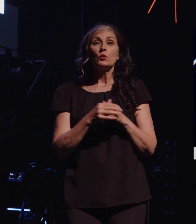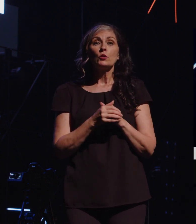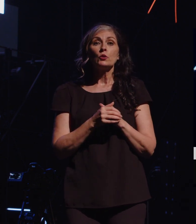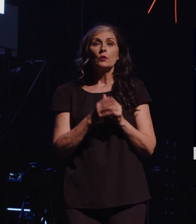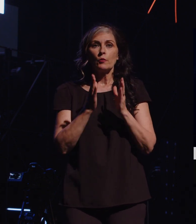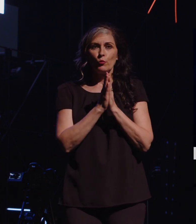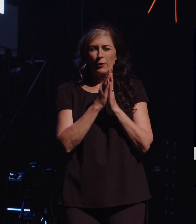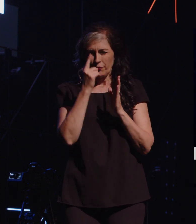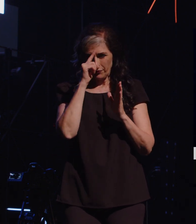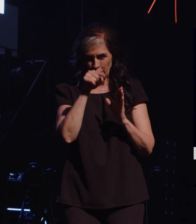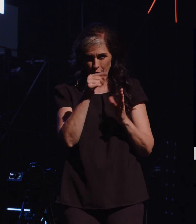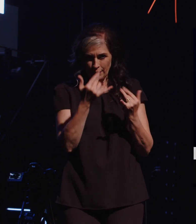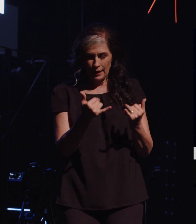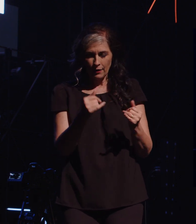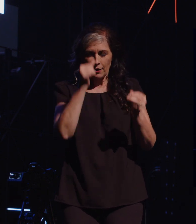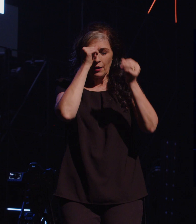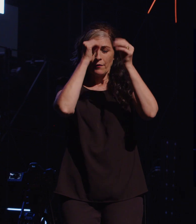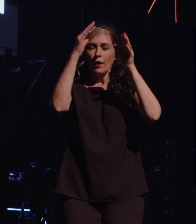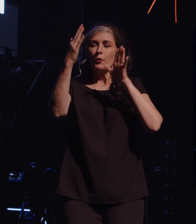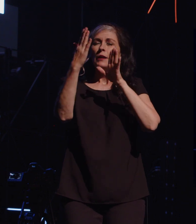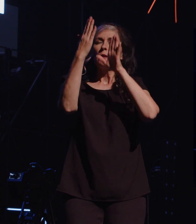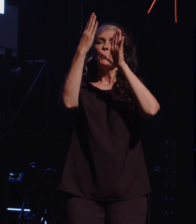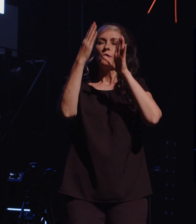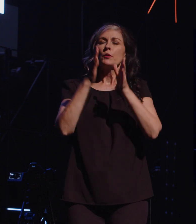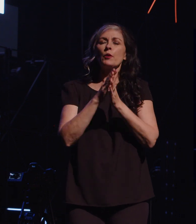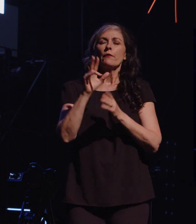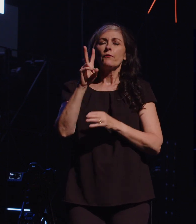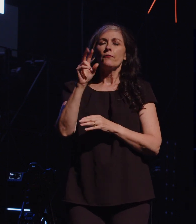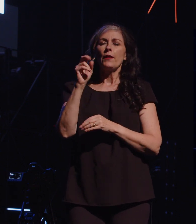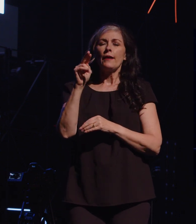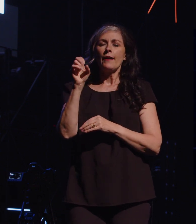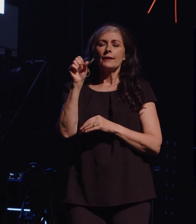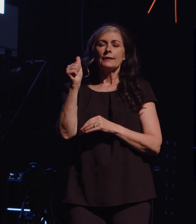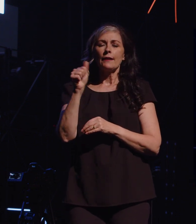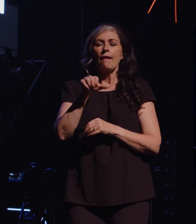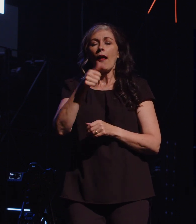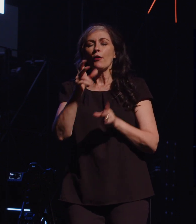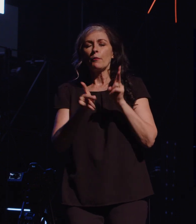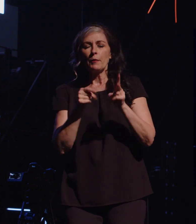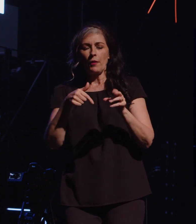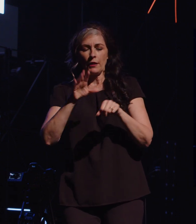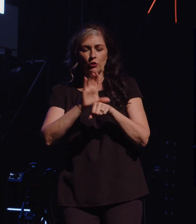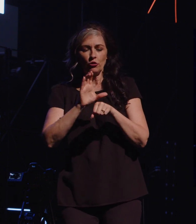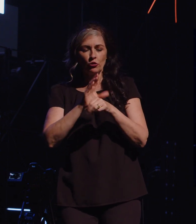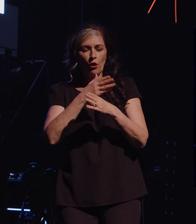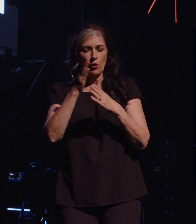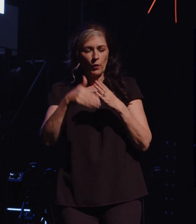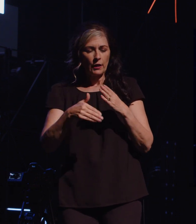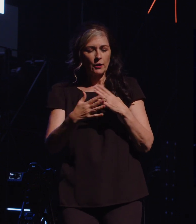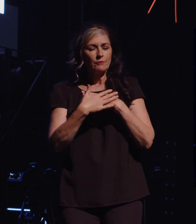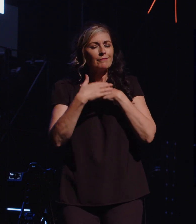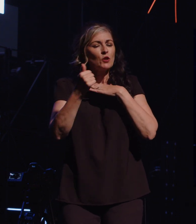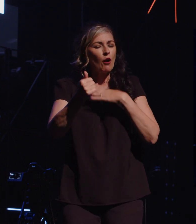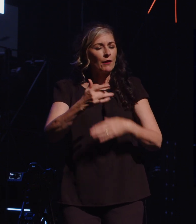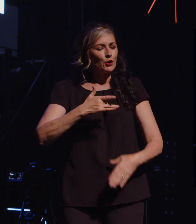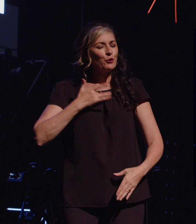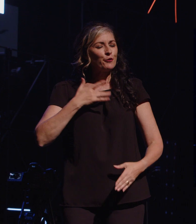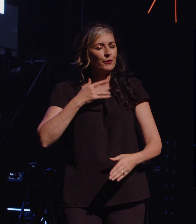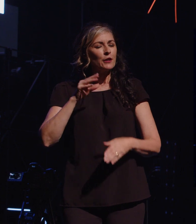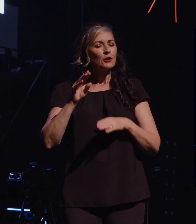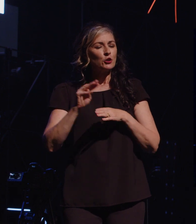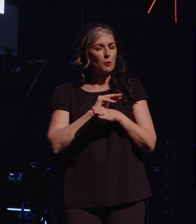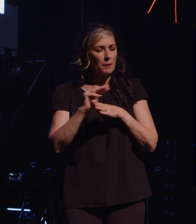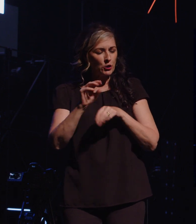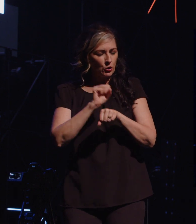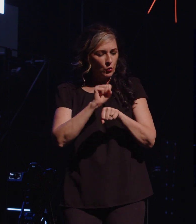I'm going to pray for you right now. Well, Father, we come before you. We pray for Vanessa. We pray for other people in our church over this weekend who feel a calling to go into mission work, and pray